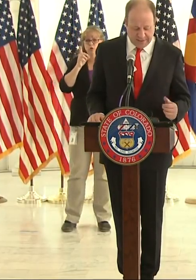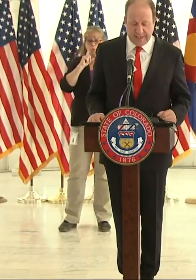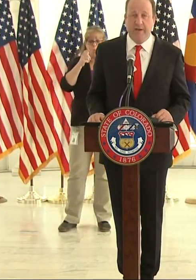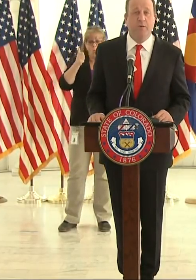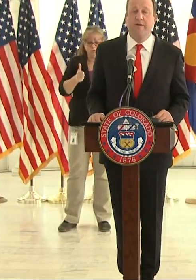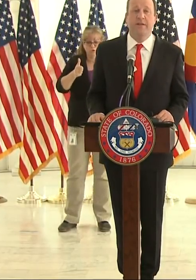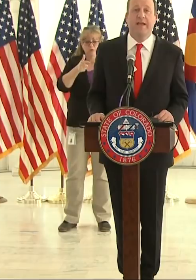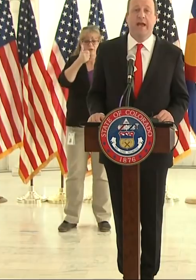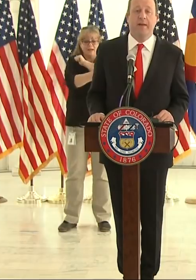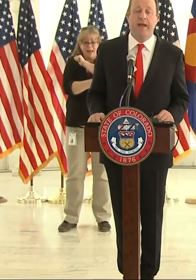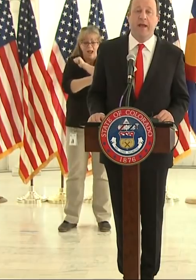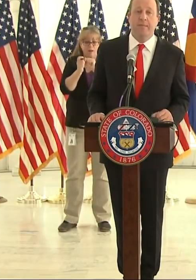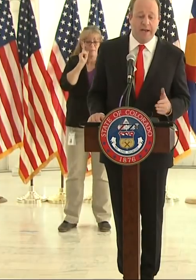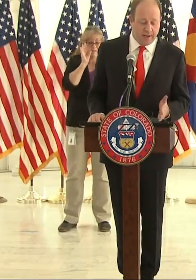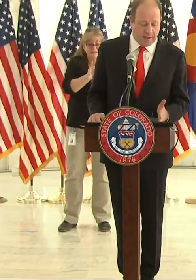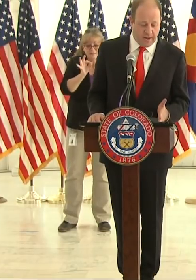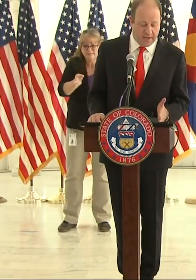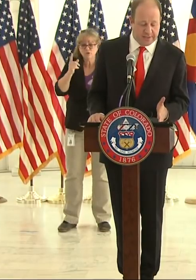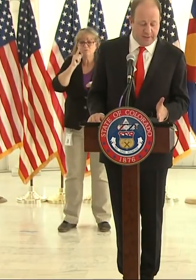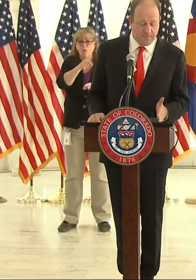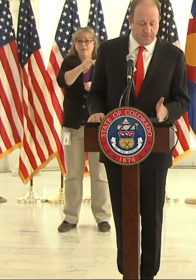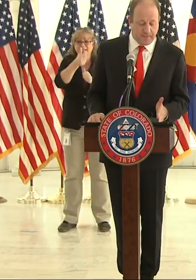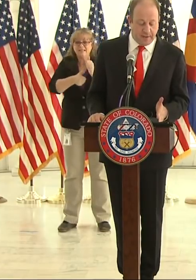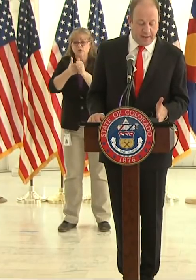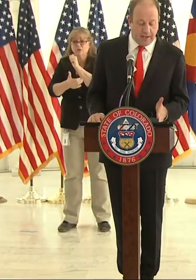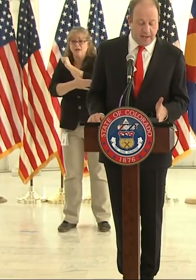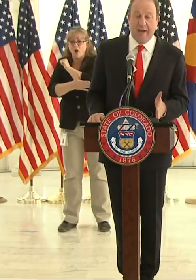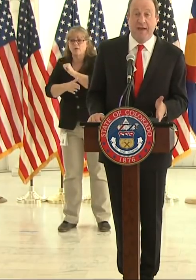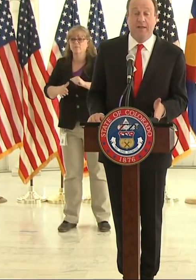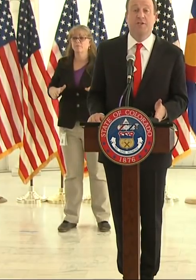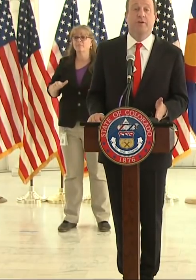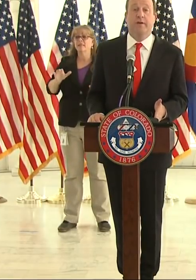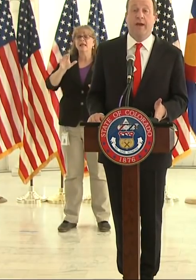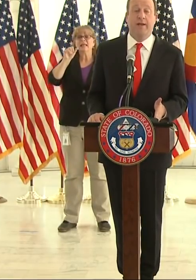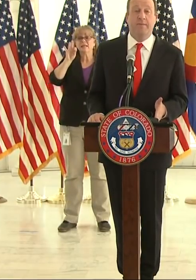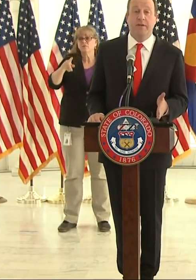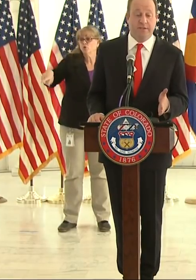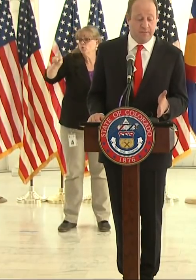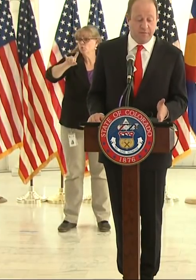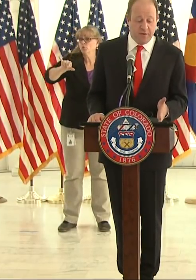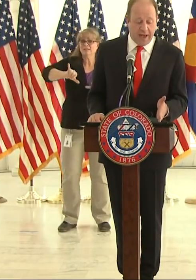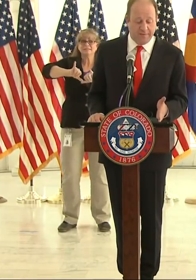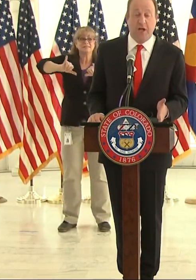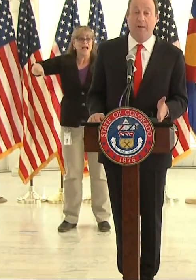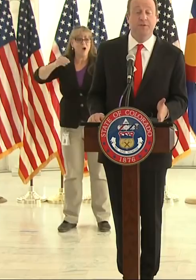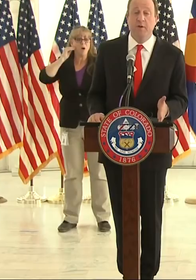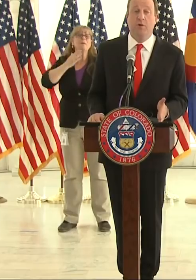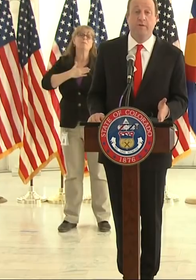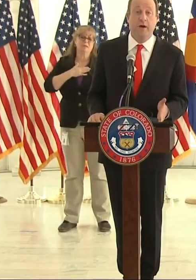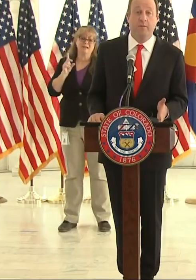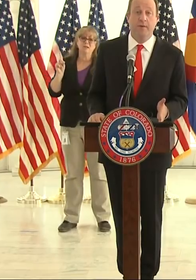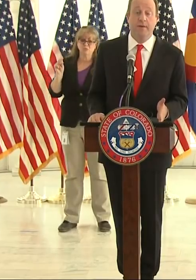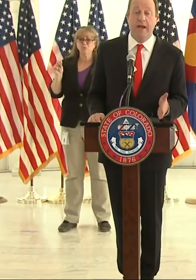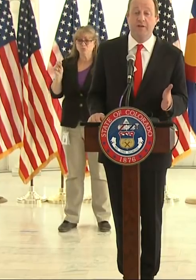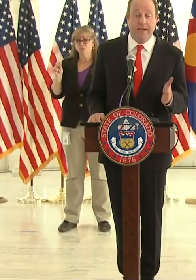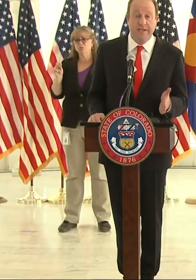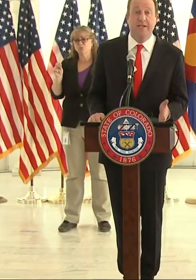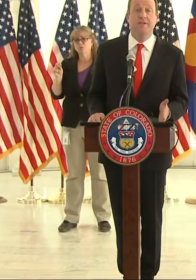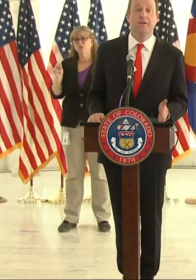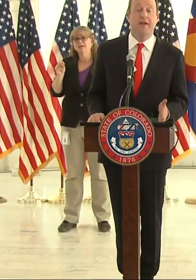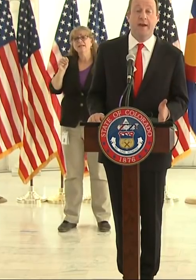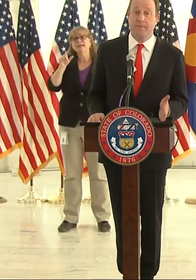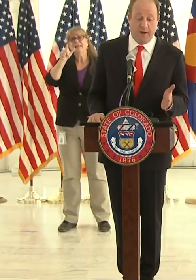should still stay at home whenever they can, and many Coloradans have that luxury, right? I mean, some of you have jobs you can work from home, and you